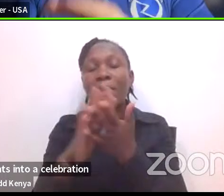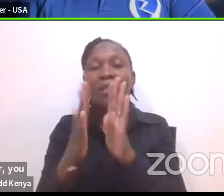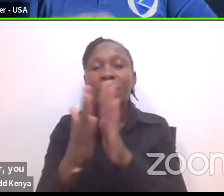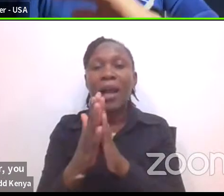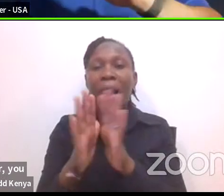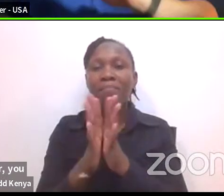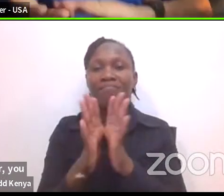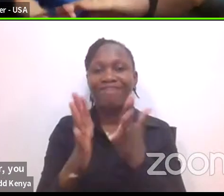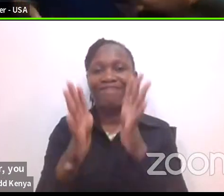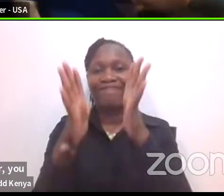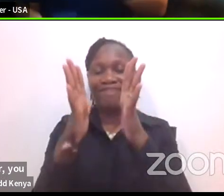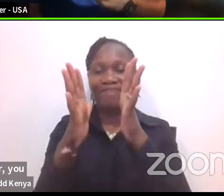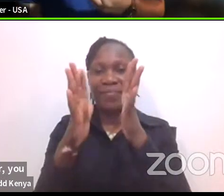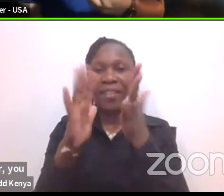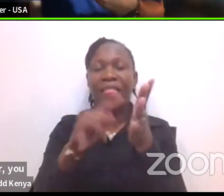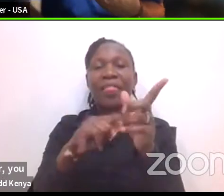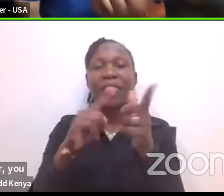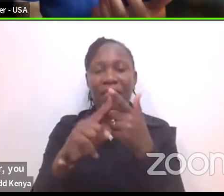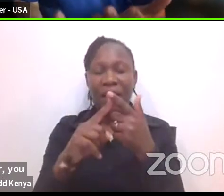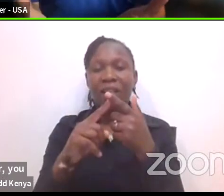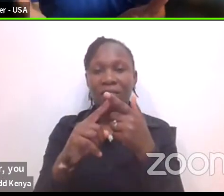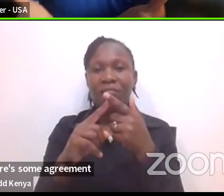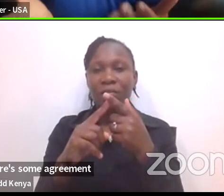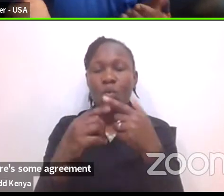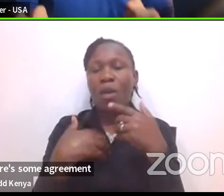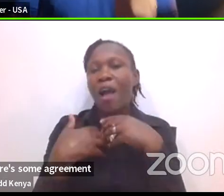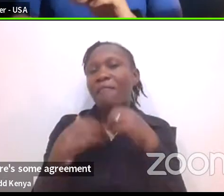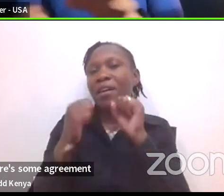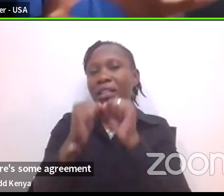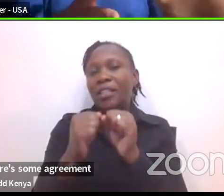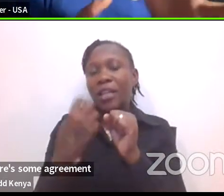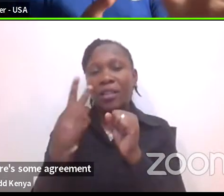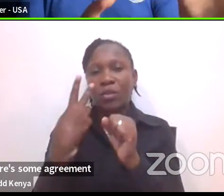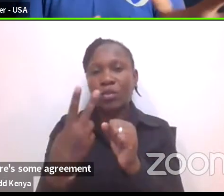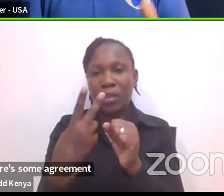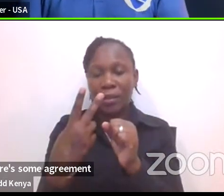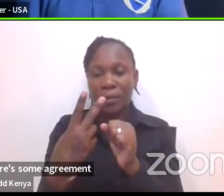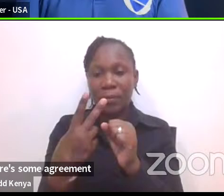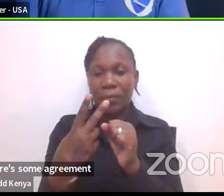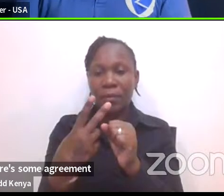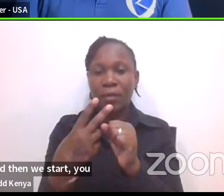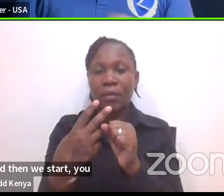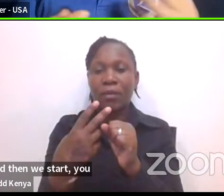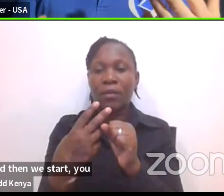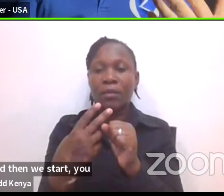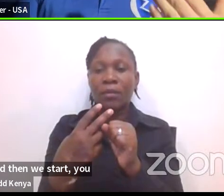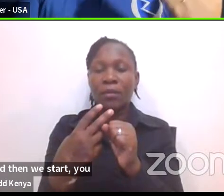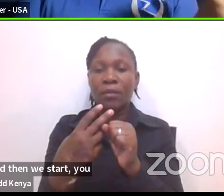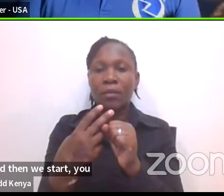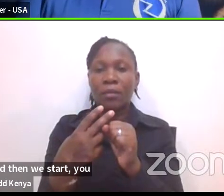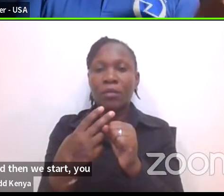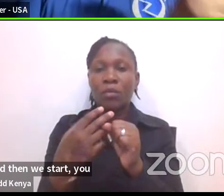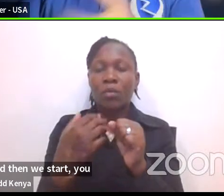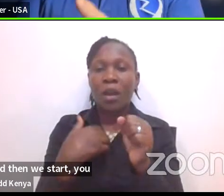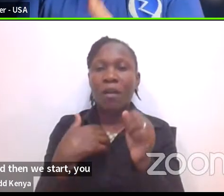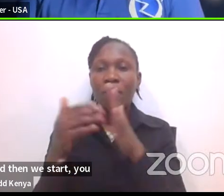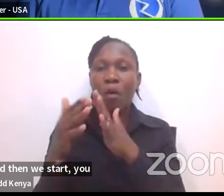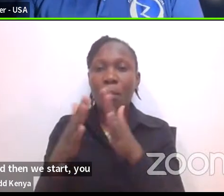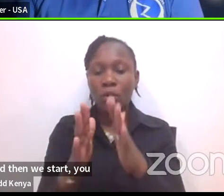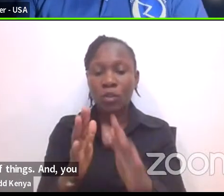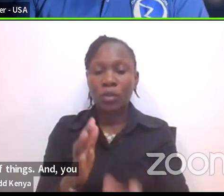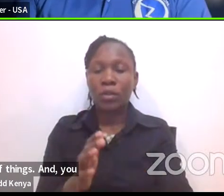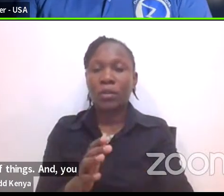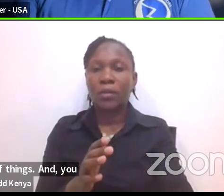agreement after agreement after agreement, and then we start, looking at the minutia of things. And I